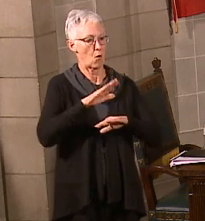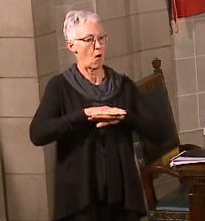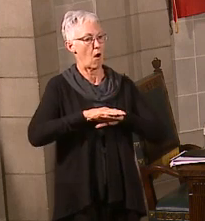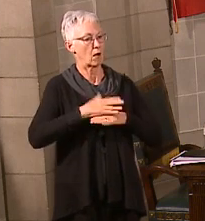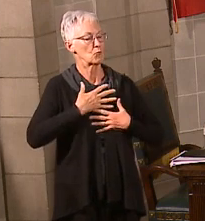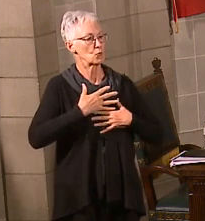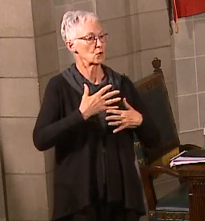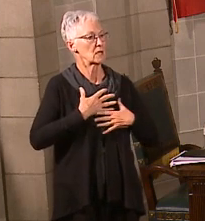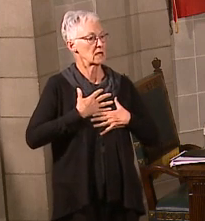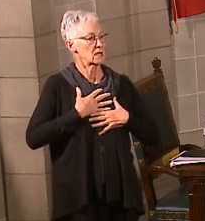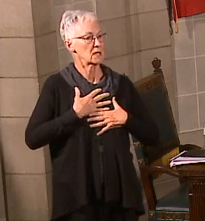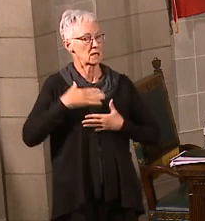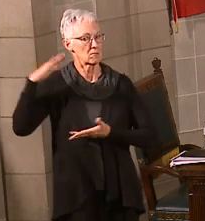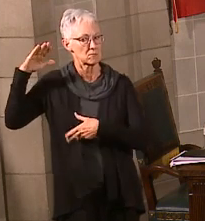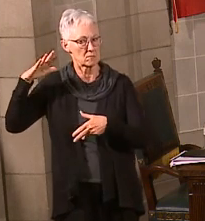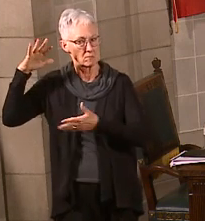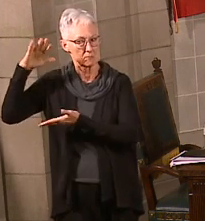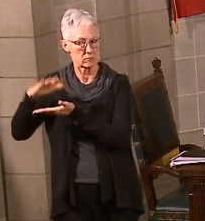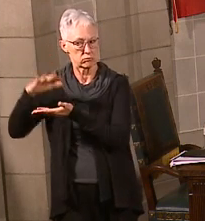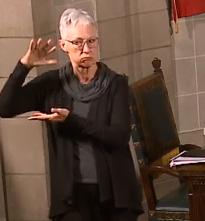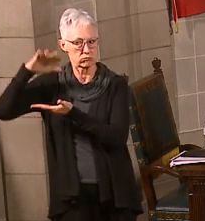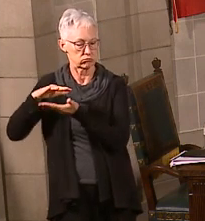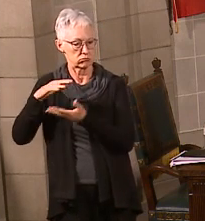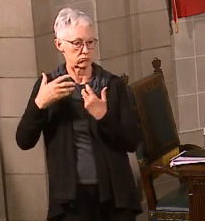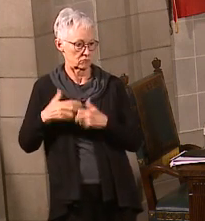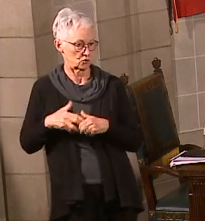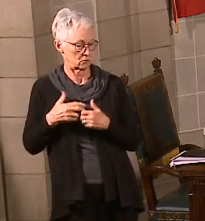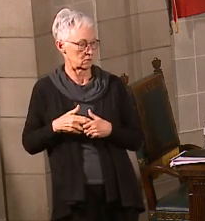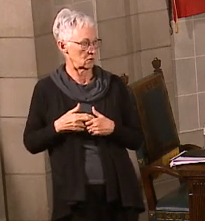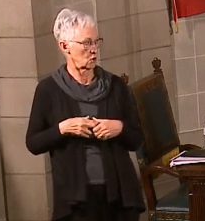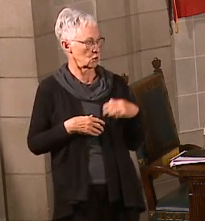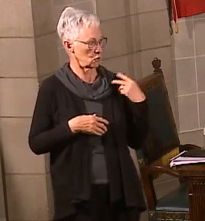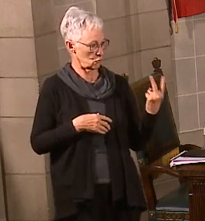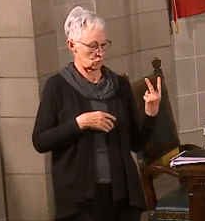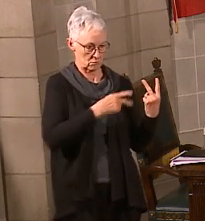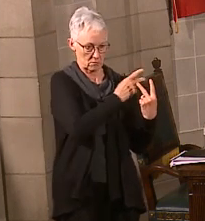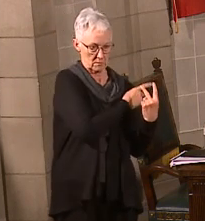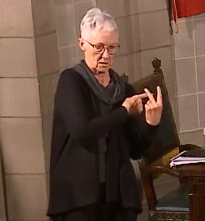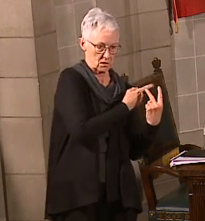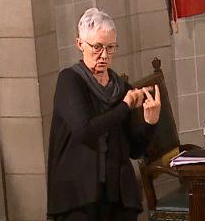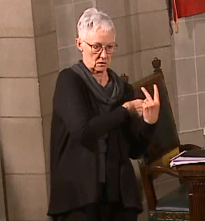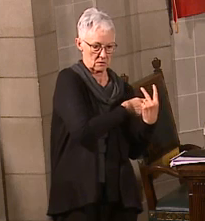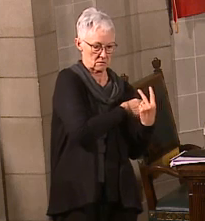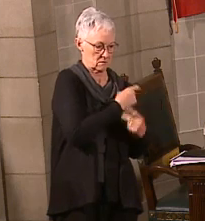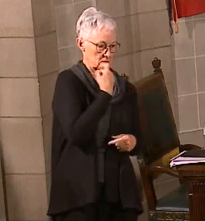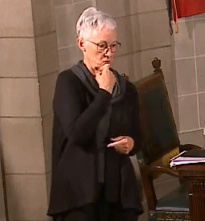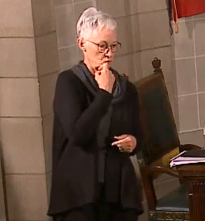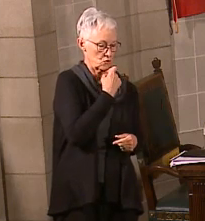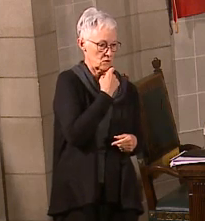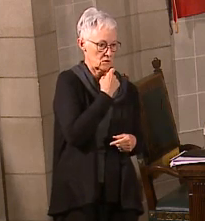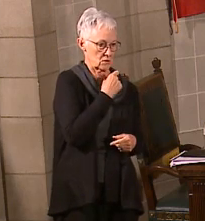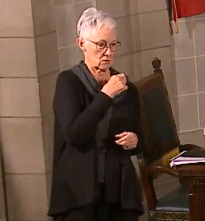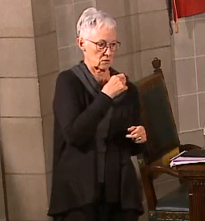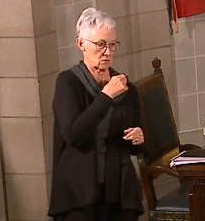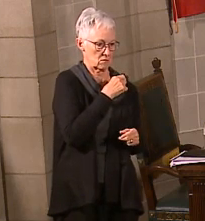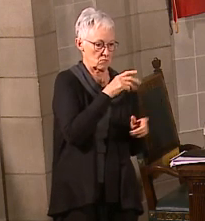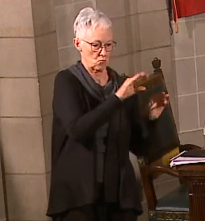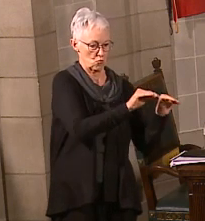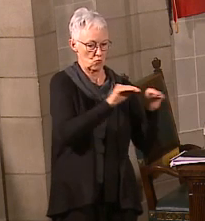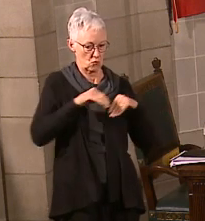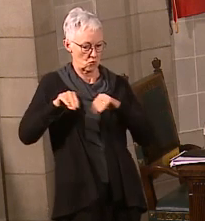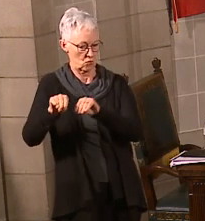Good news is 2 of the COVID patients that were on ventilators were moved out of the ICU to the progressive care unit today,